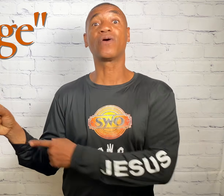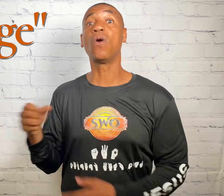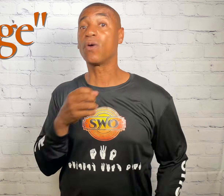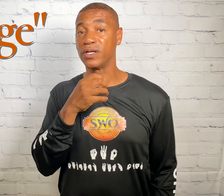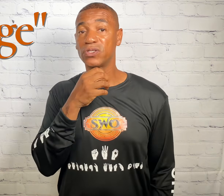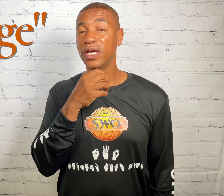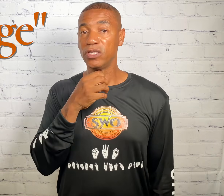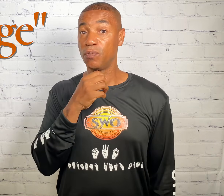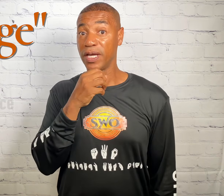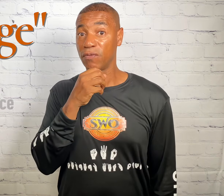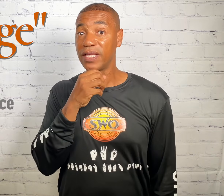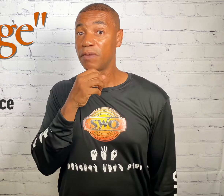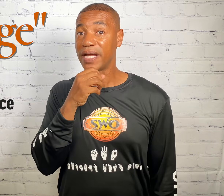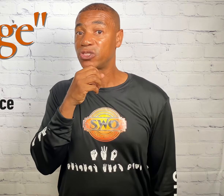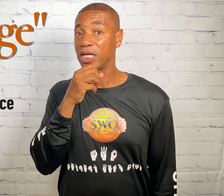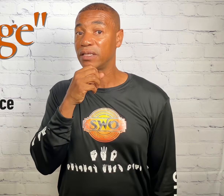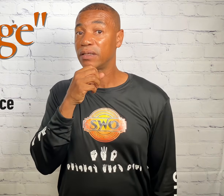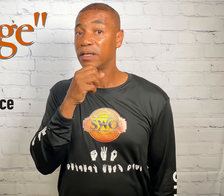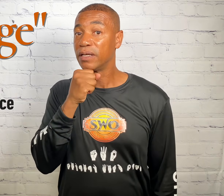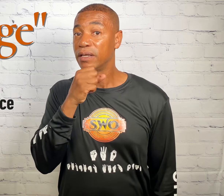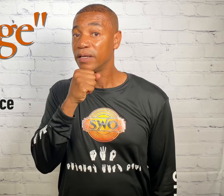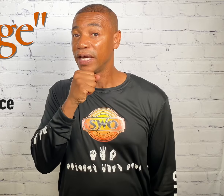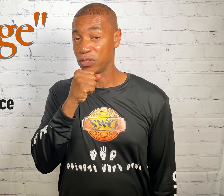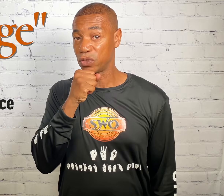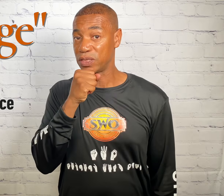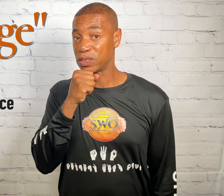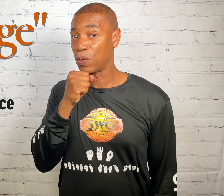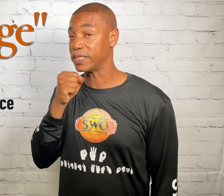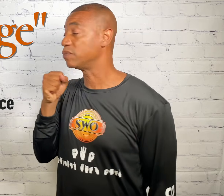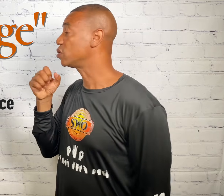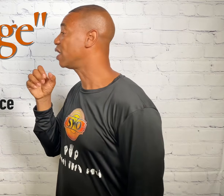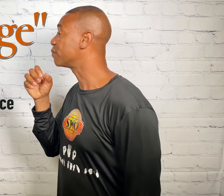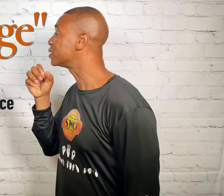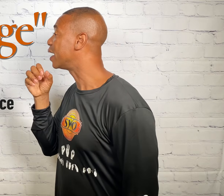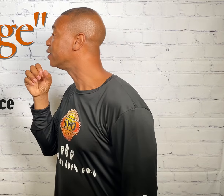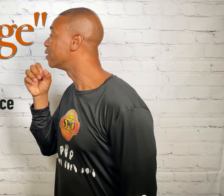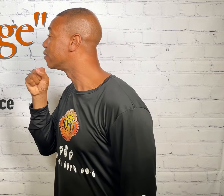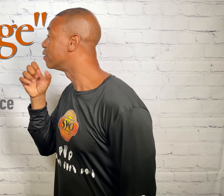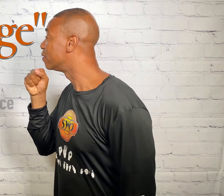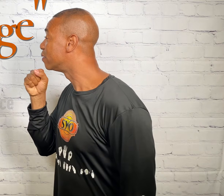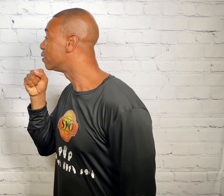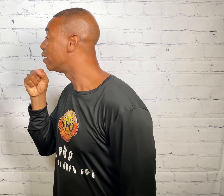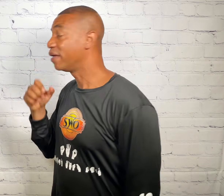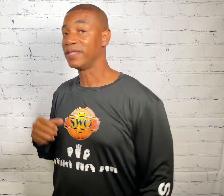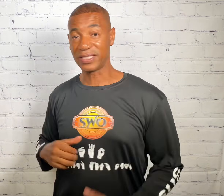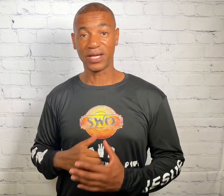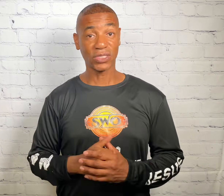for orange, you bring it right there by the chin and you squeeze it twice. Let me show you that from the side. That's how you